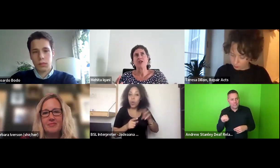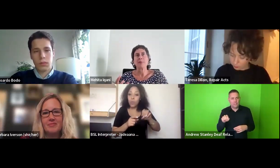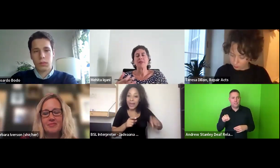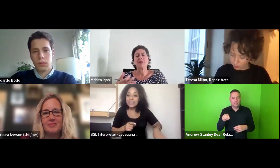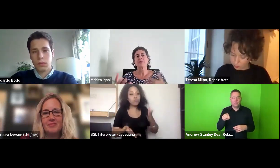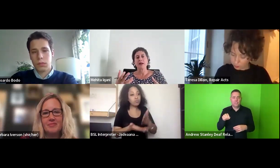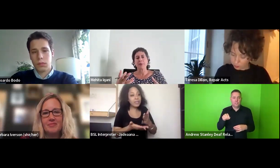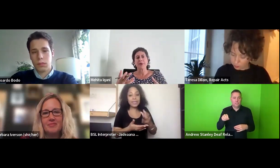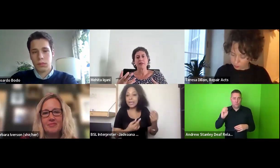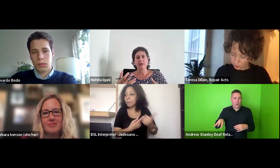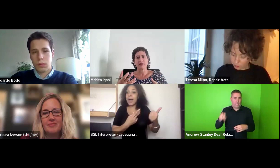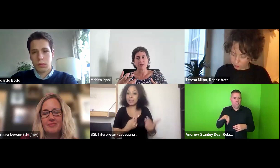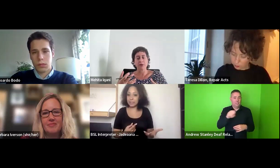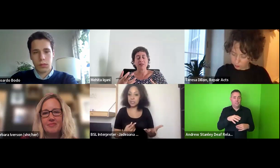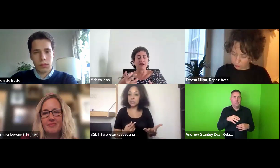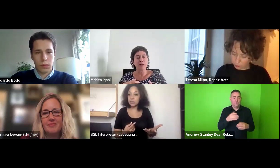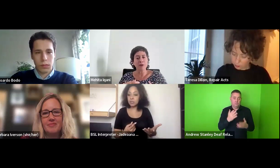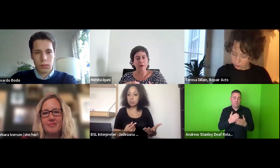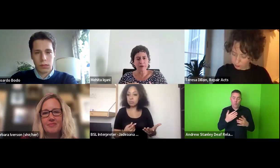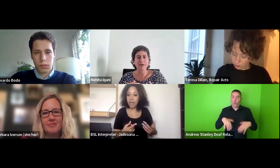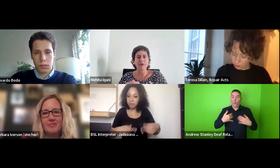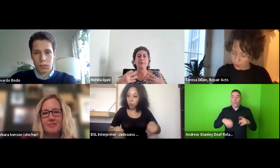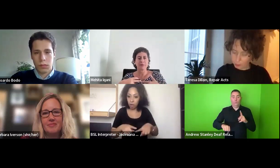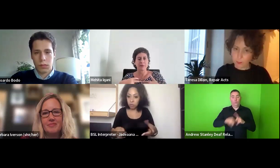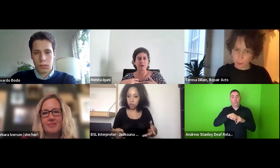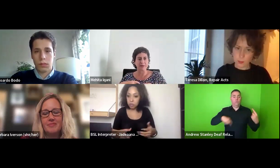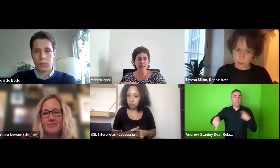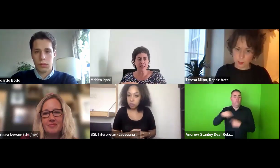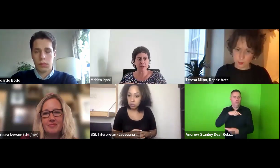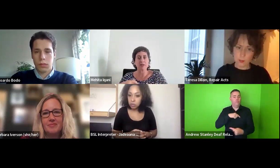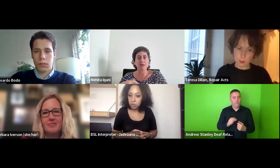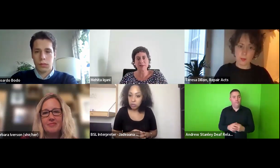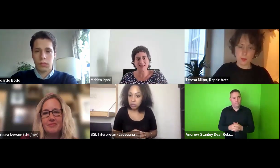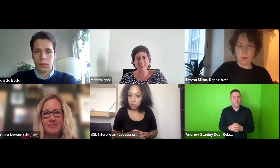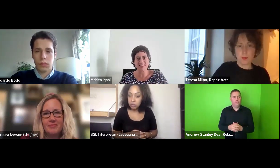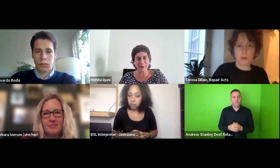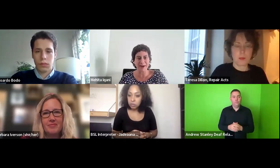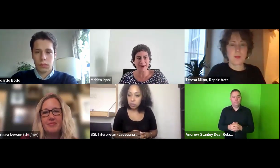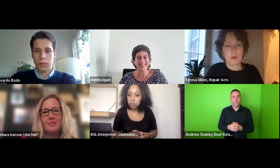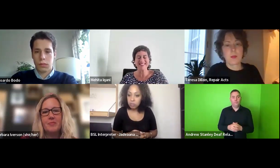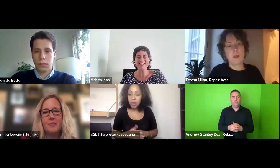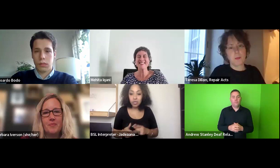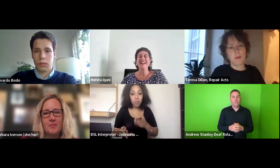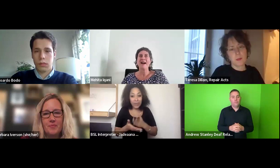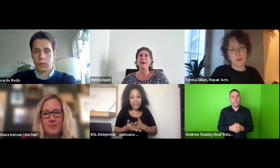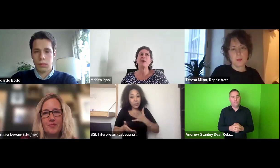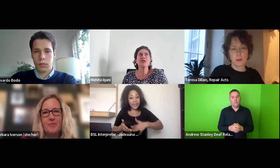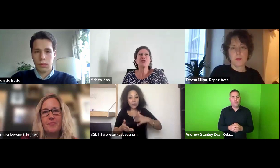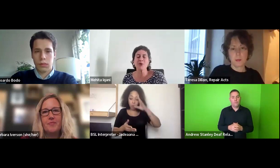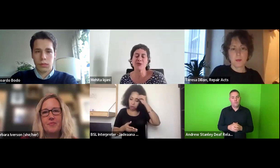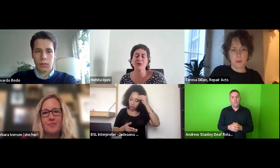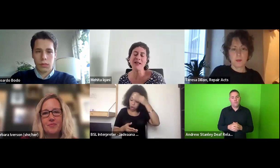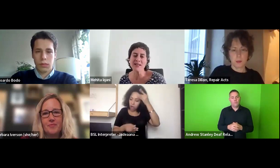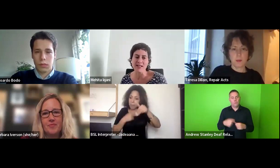worn cliche, but there is quite a bit that the global North can learn from the global South in terms of sustainable practices.